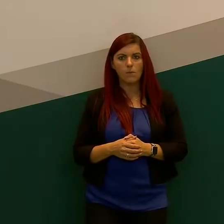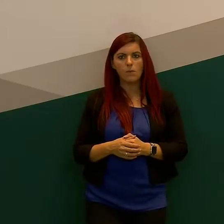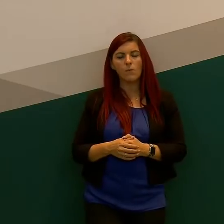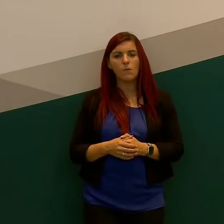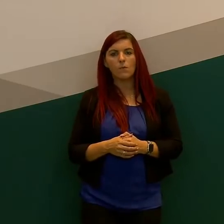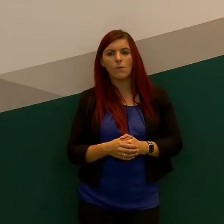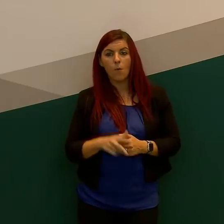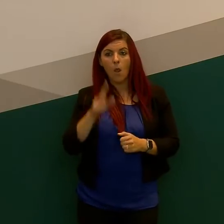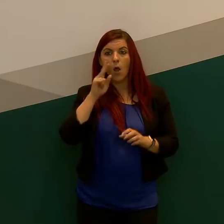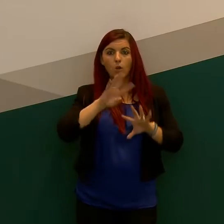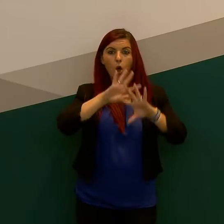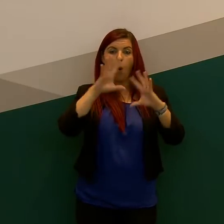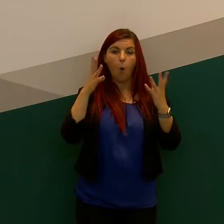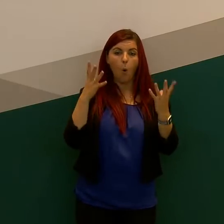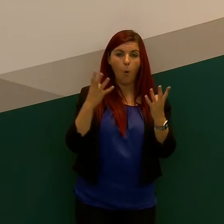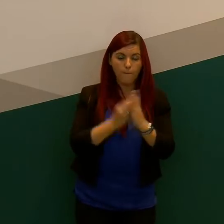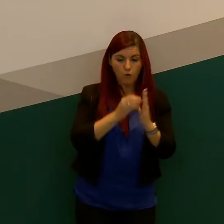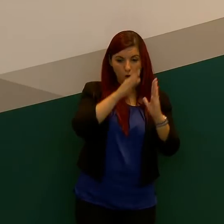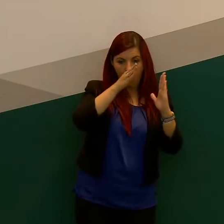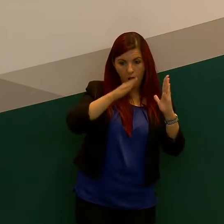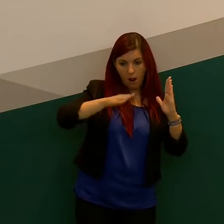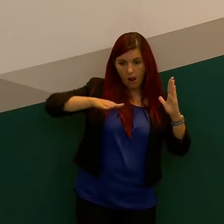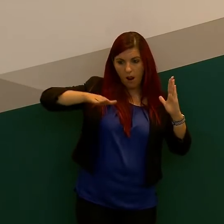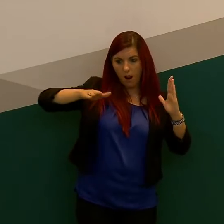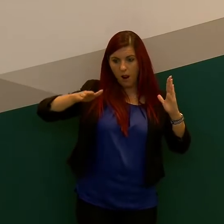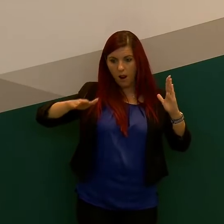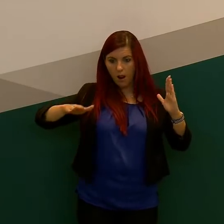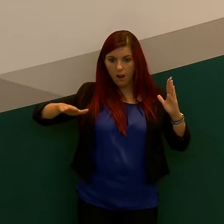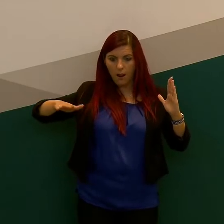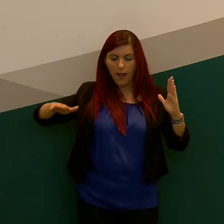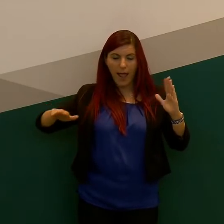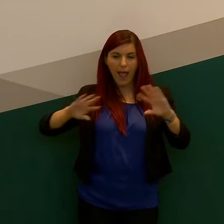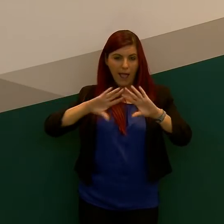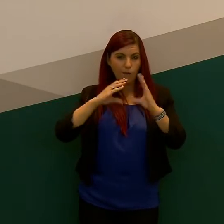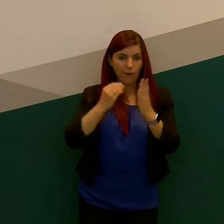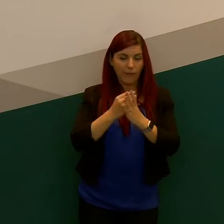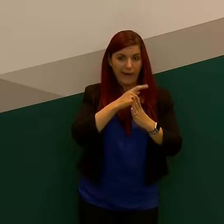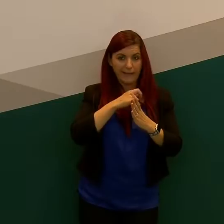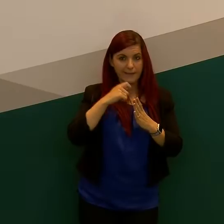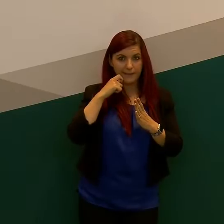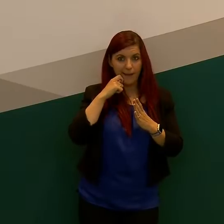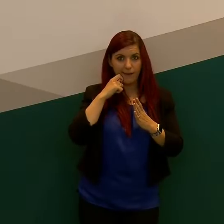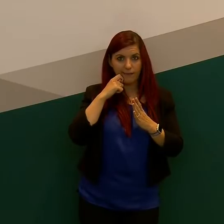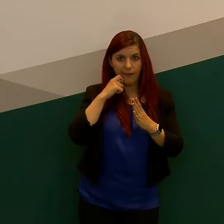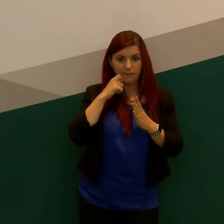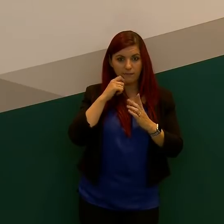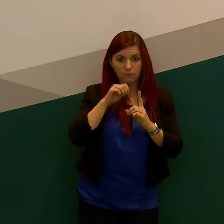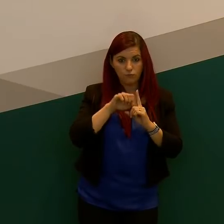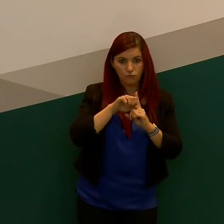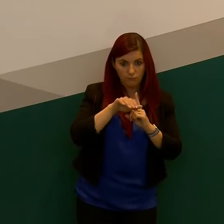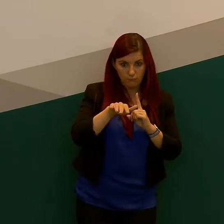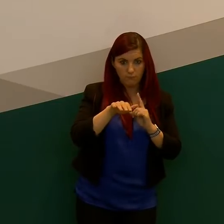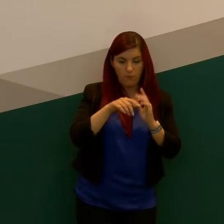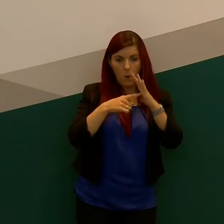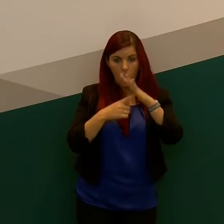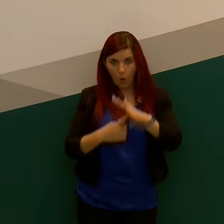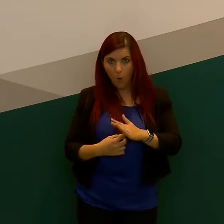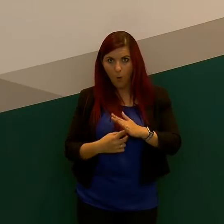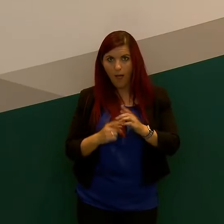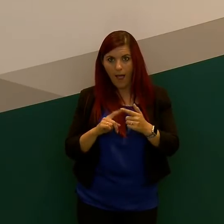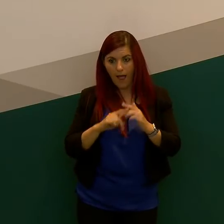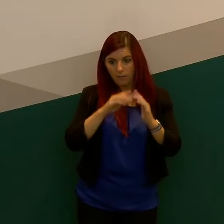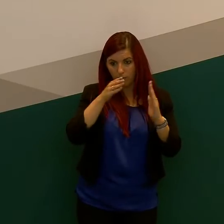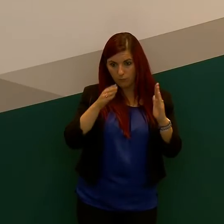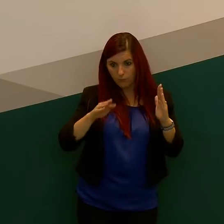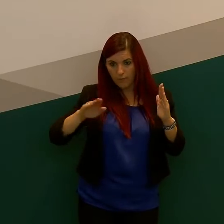when we look at the overall trajectory of the disease, and this is what we're saying, that all of the indicators are telling us that in broad terms this is low and for the most part falling, we